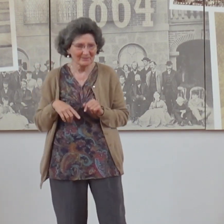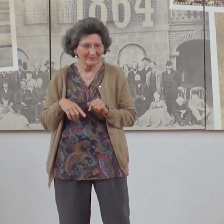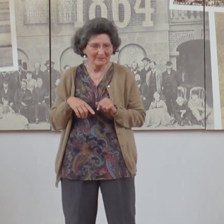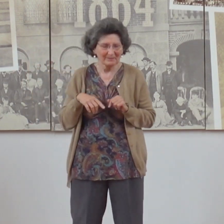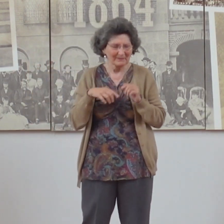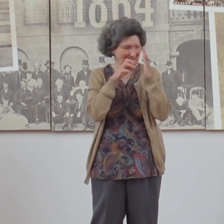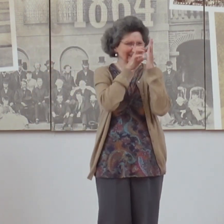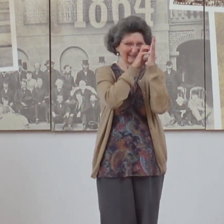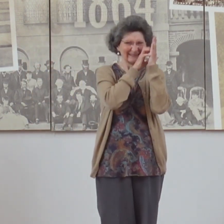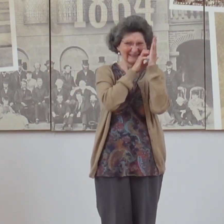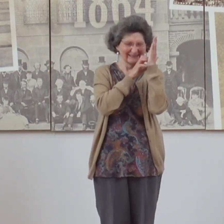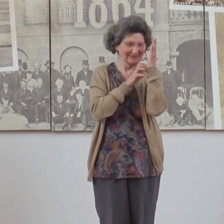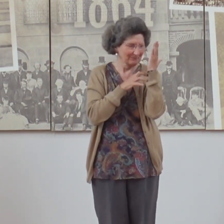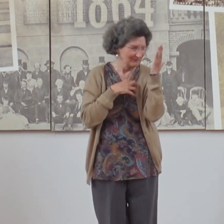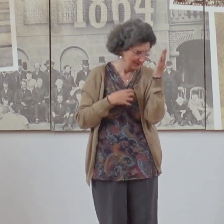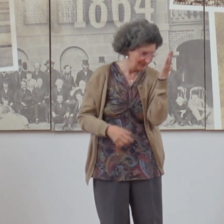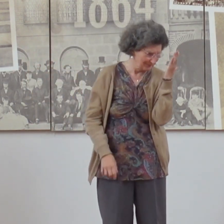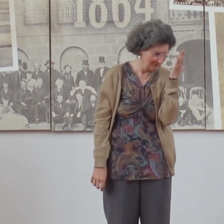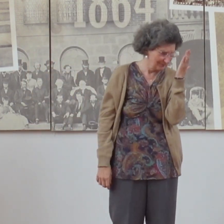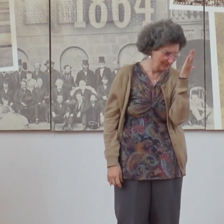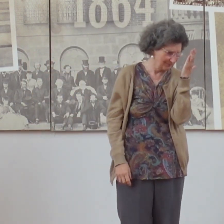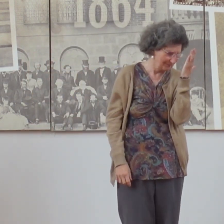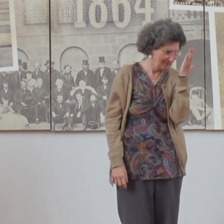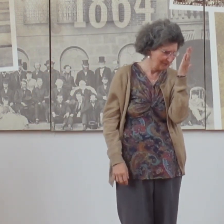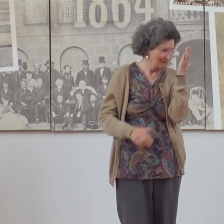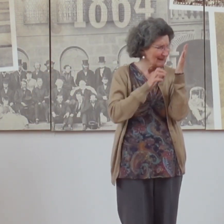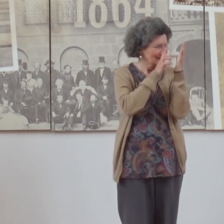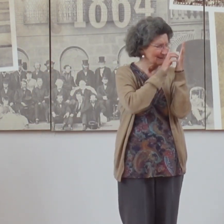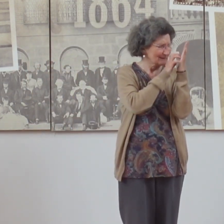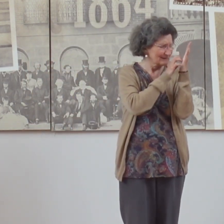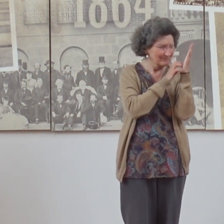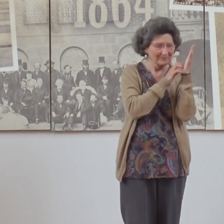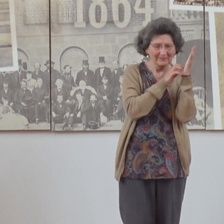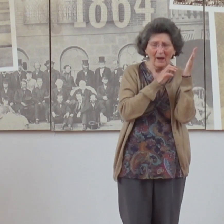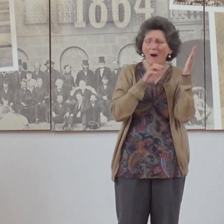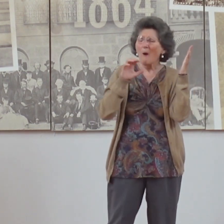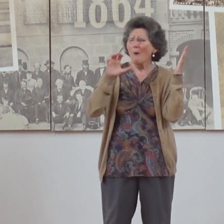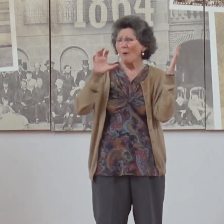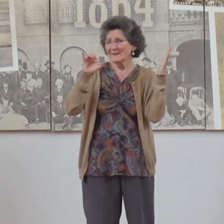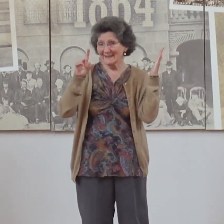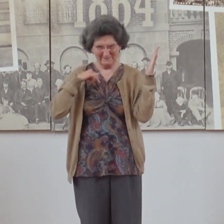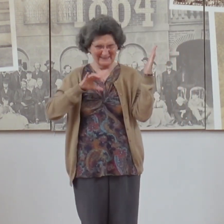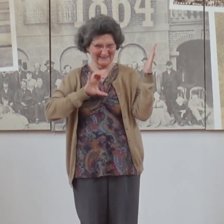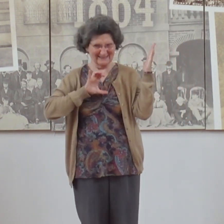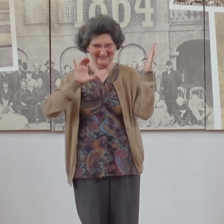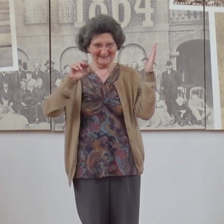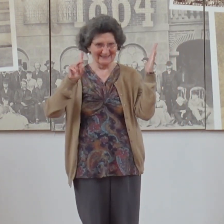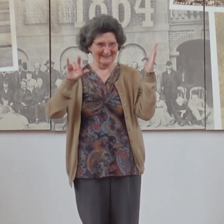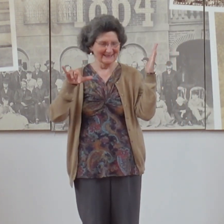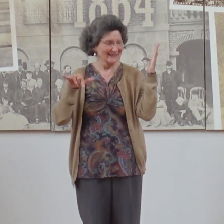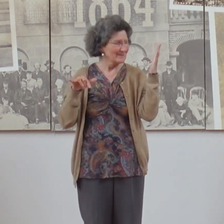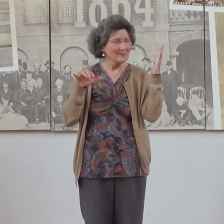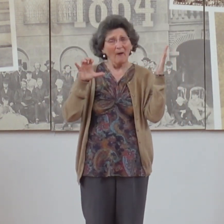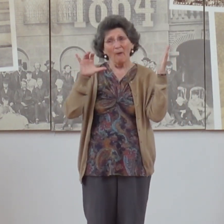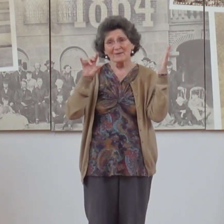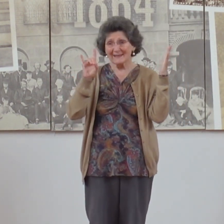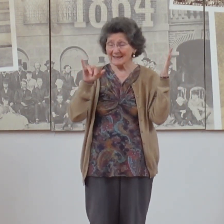A month later after she had come to my house, she sent me an email. Quite a long email. She said, Cynthiia.